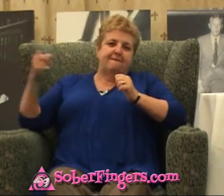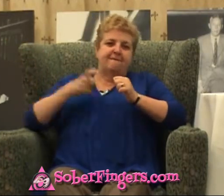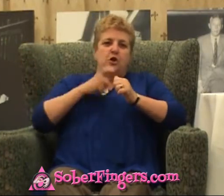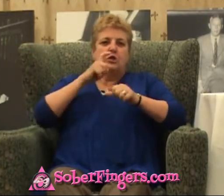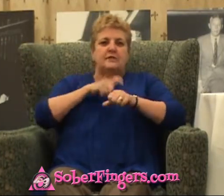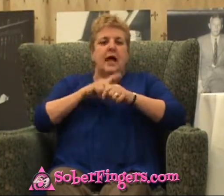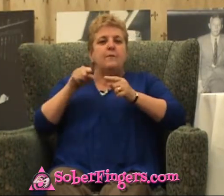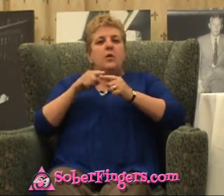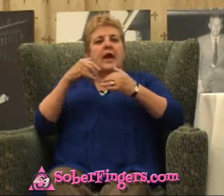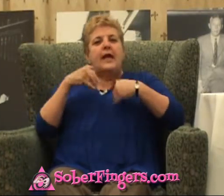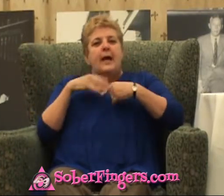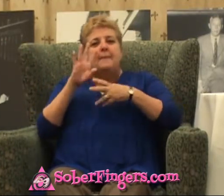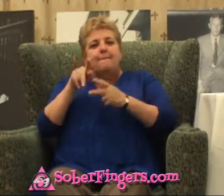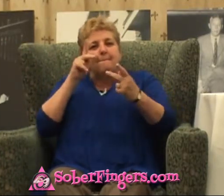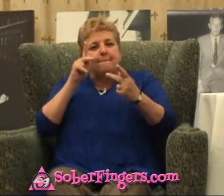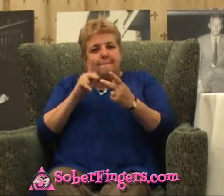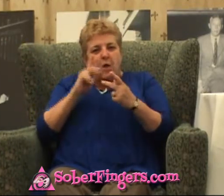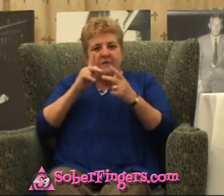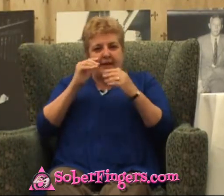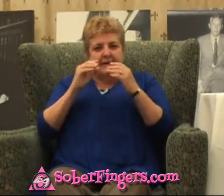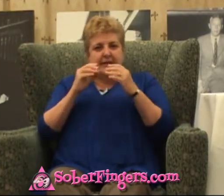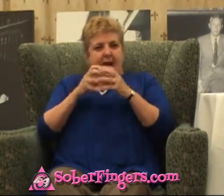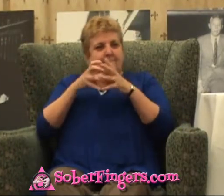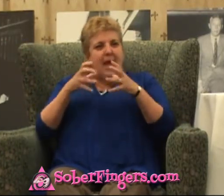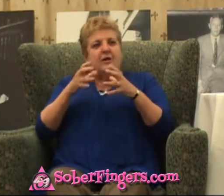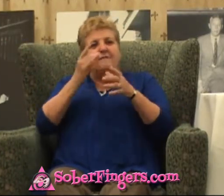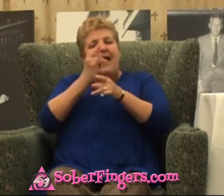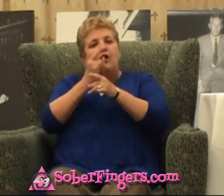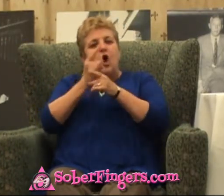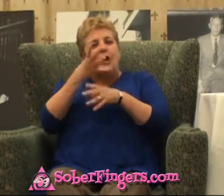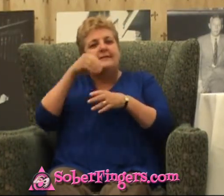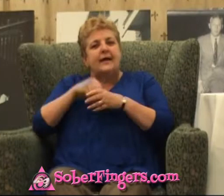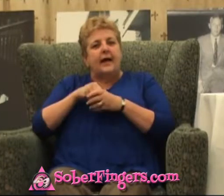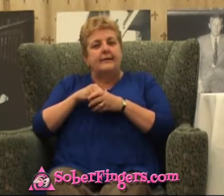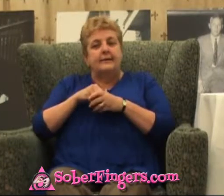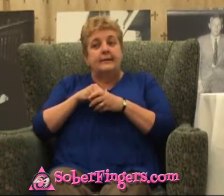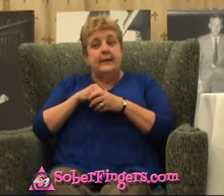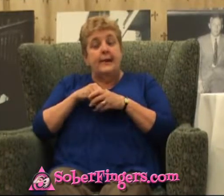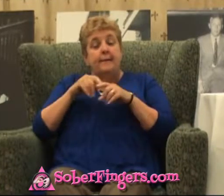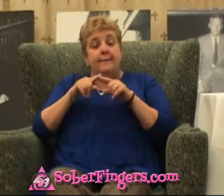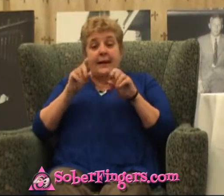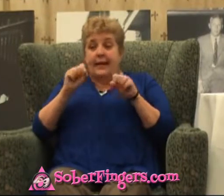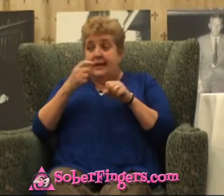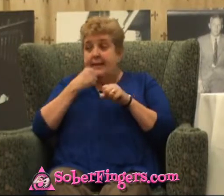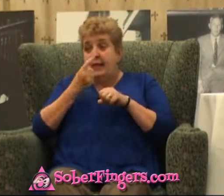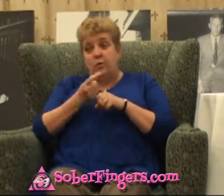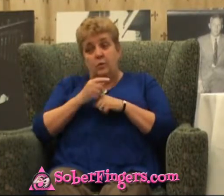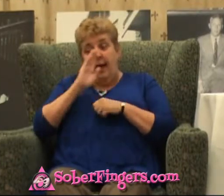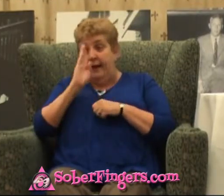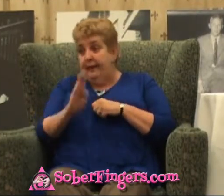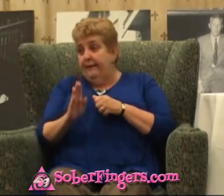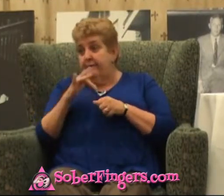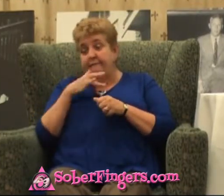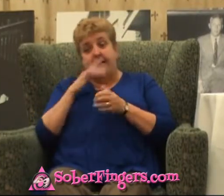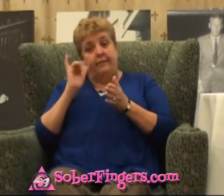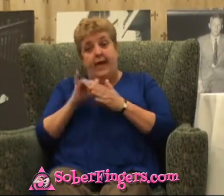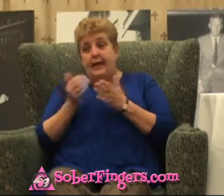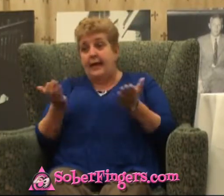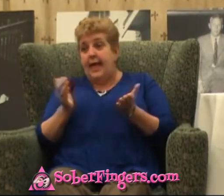in my system. And what I can tell you is I never got there again. And I'm sure some of you understand that. I